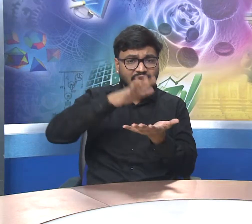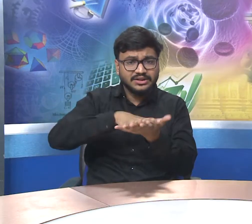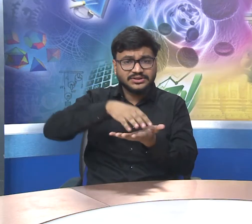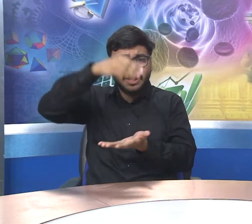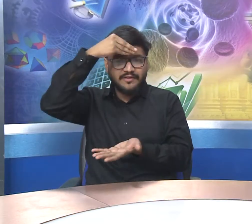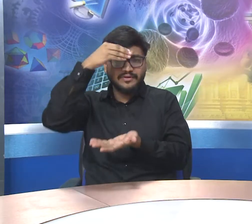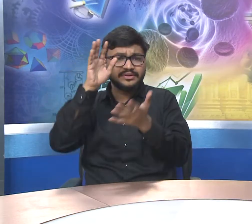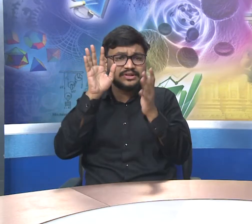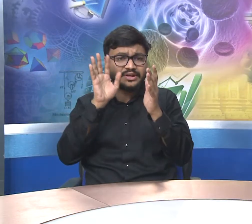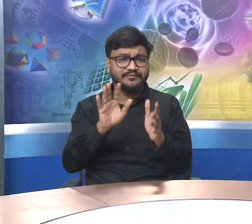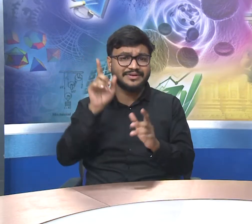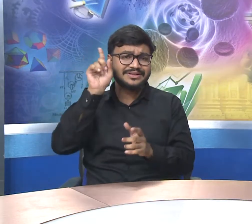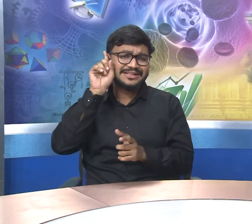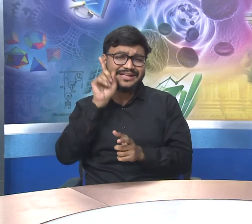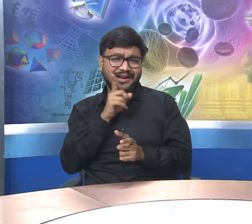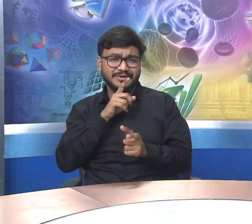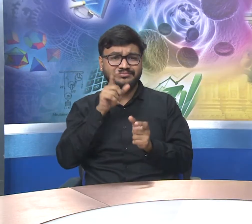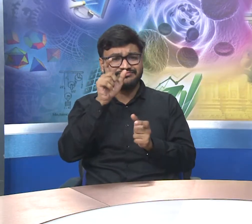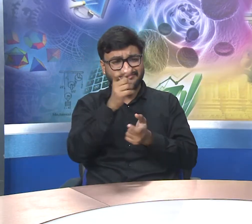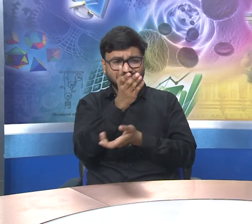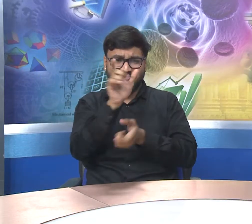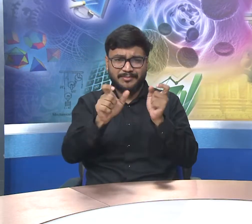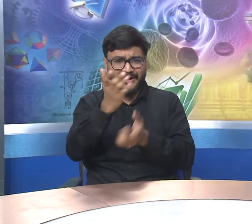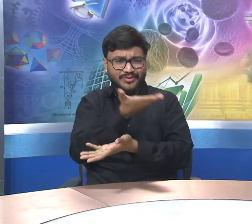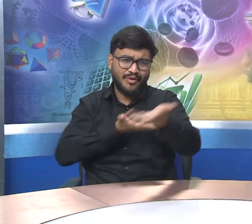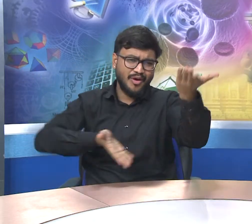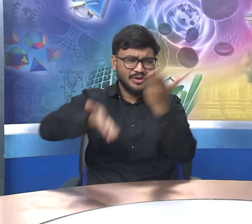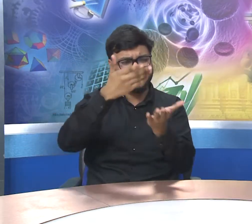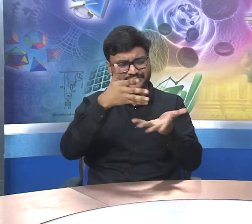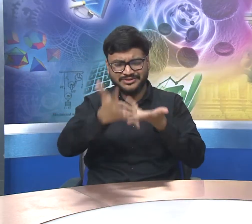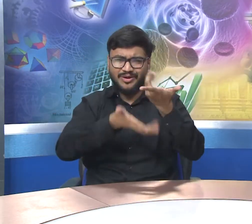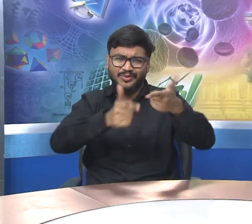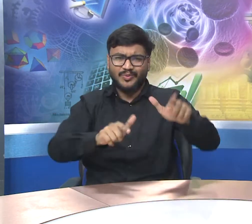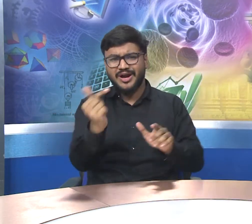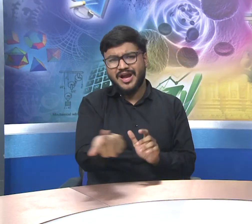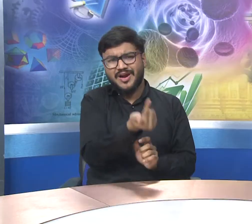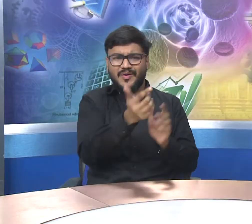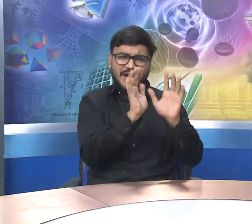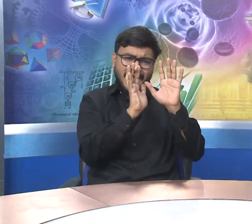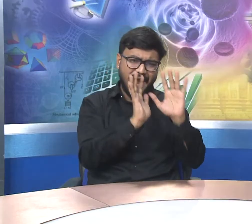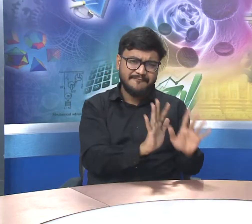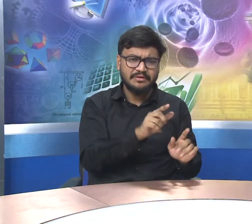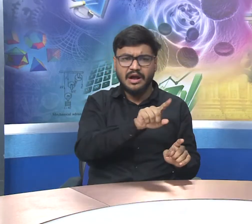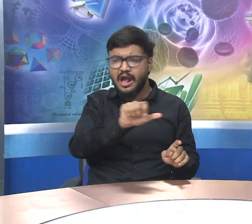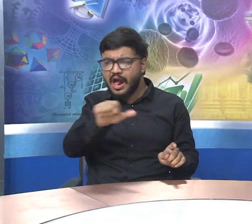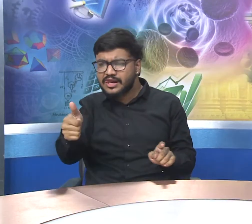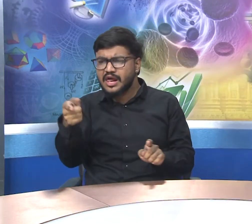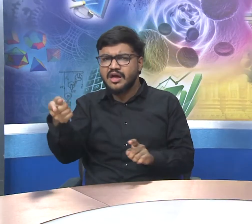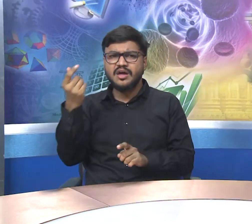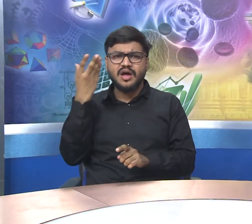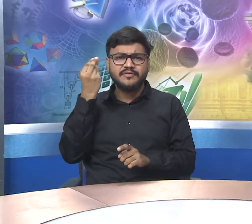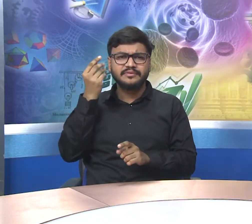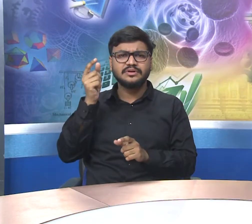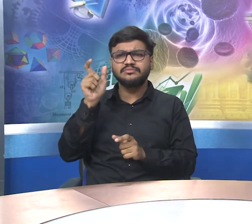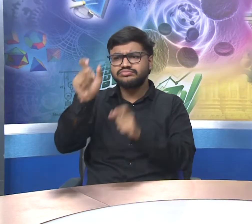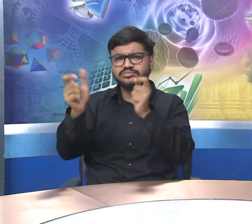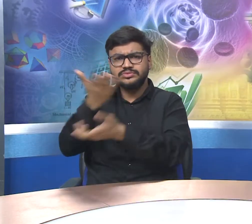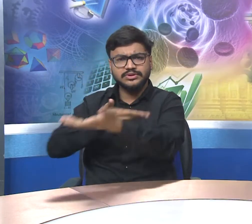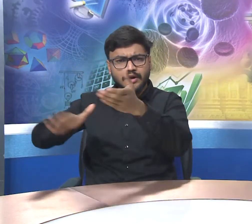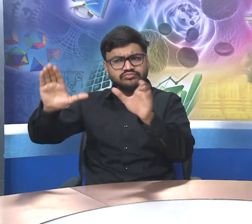In this chapter, you will also learn that apart from the deaf, there are some groups of hearing people